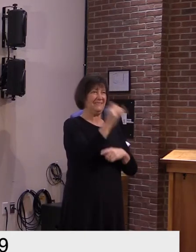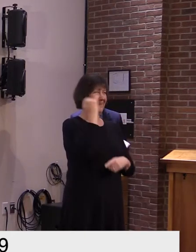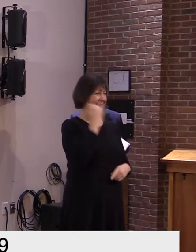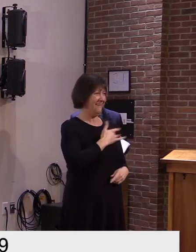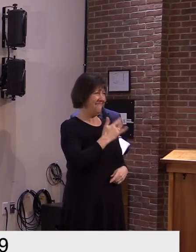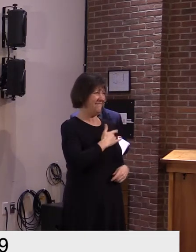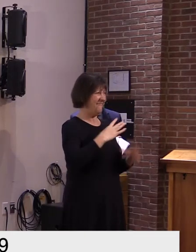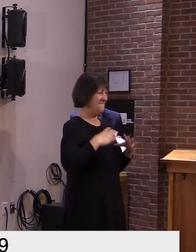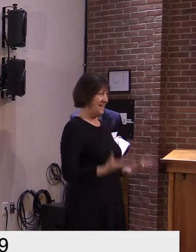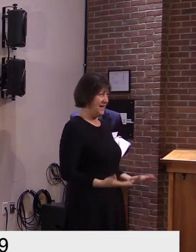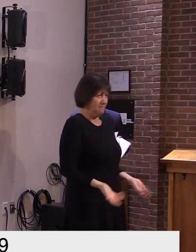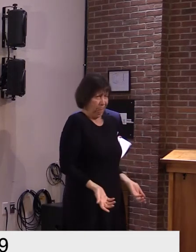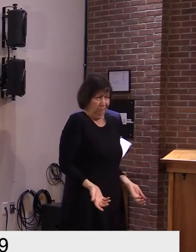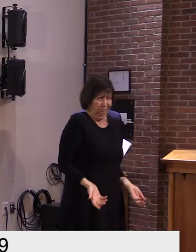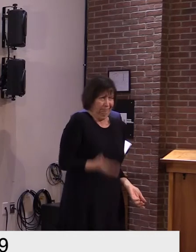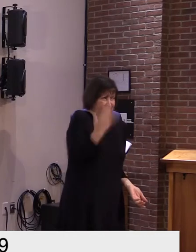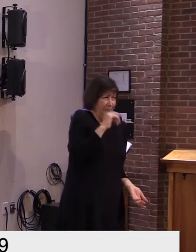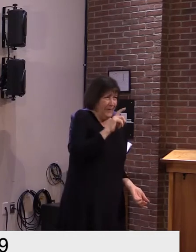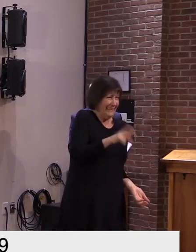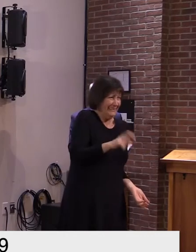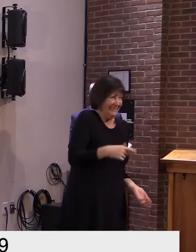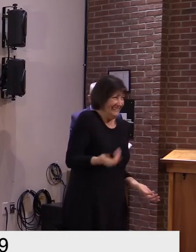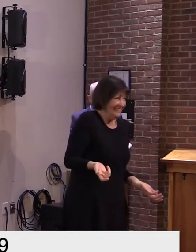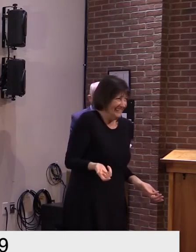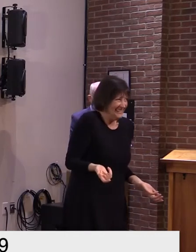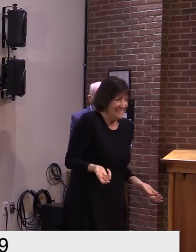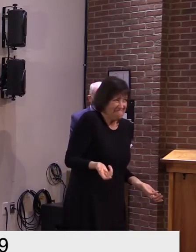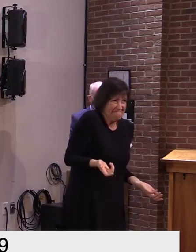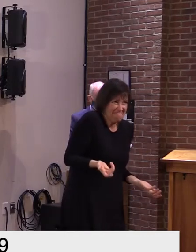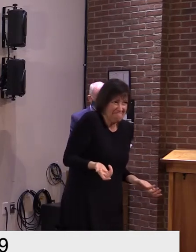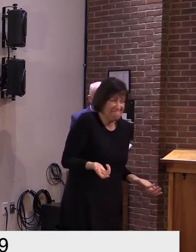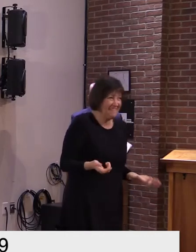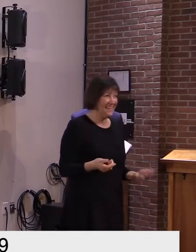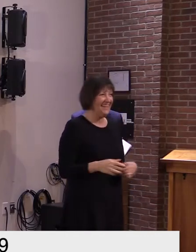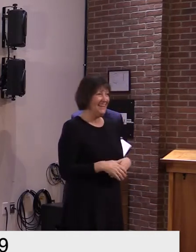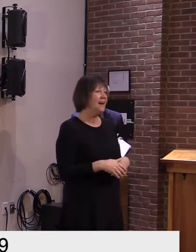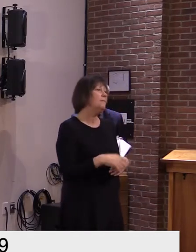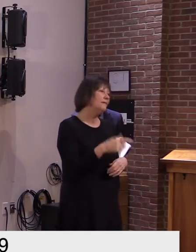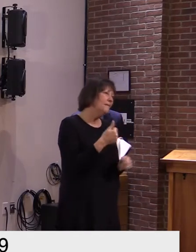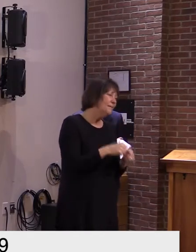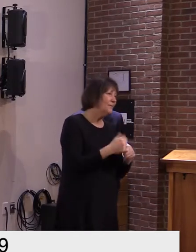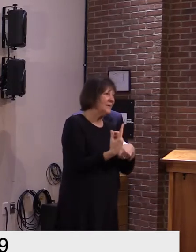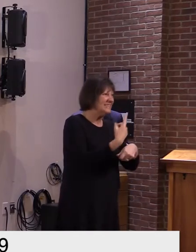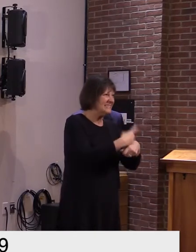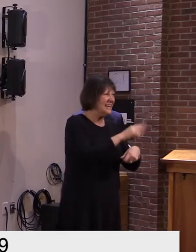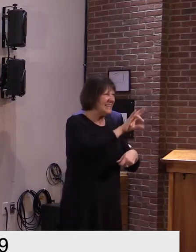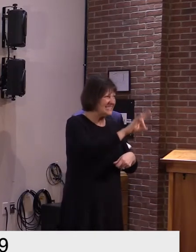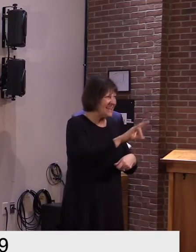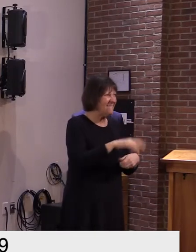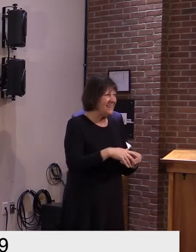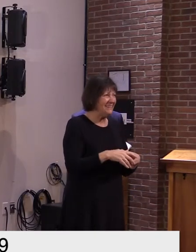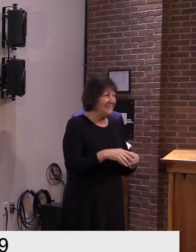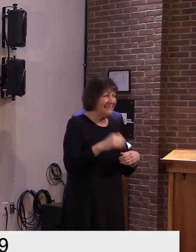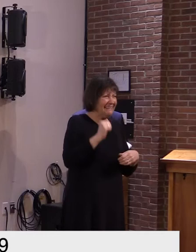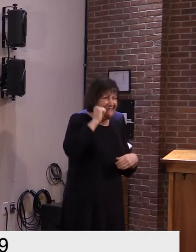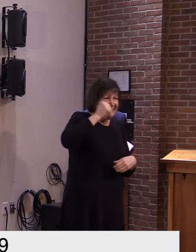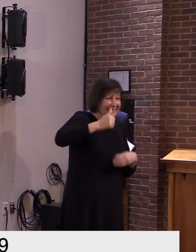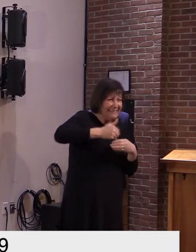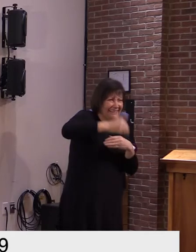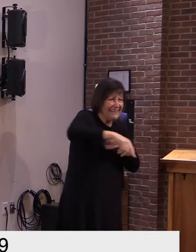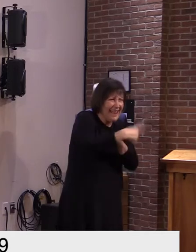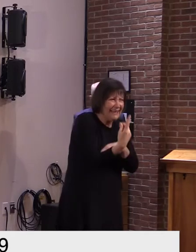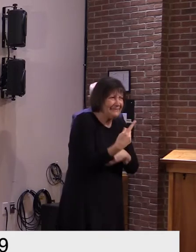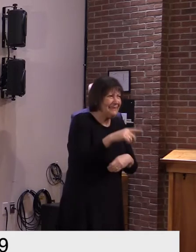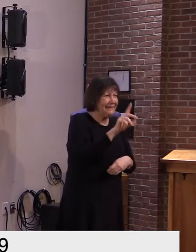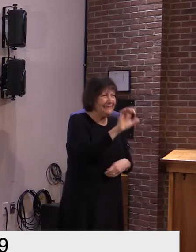Day in terms of the day seven testing out policy or having been to a